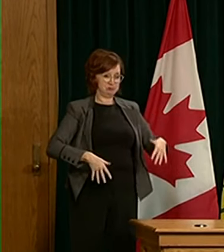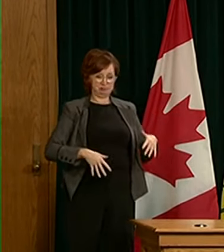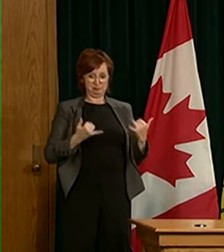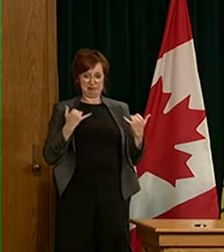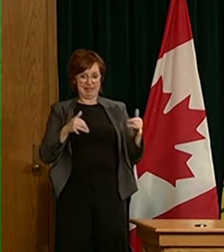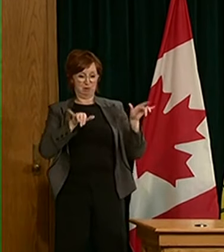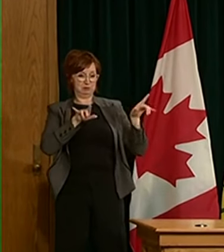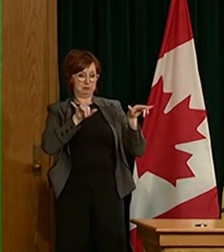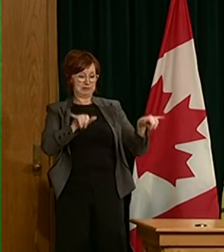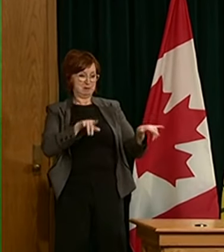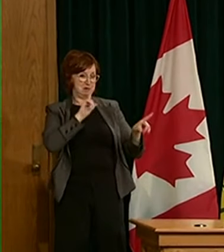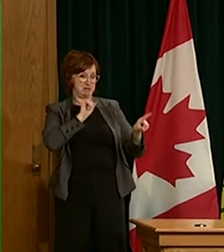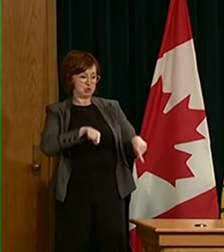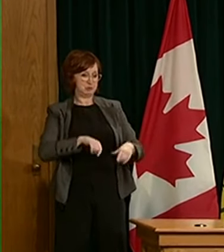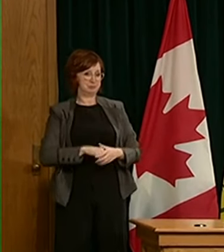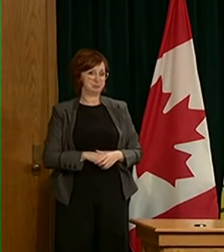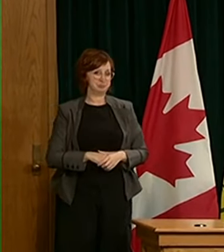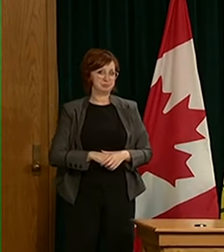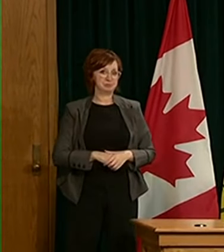able to deal with this?